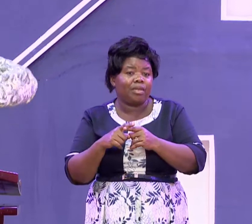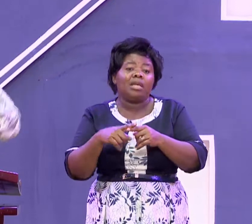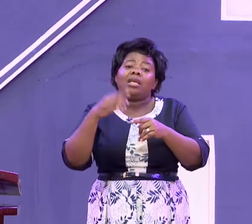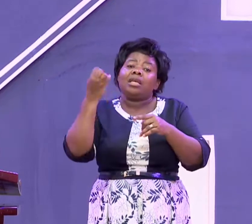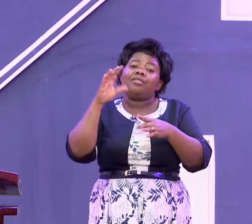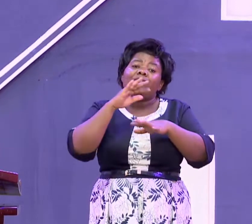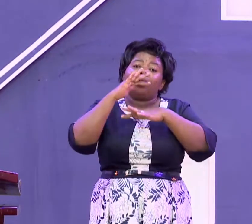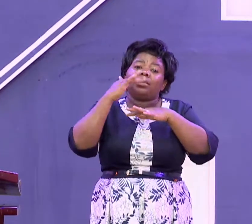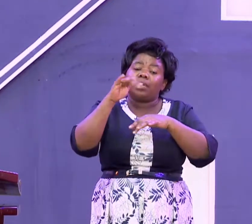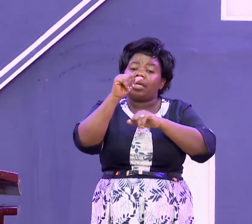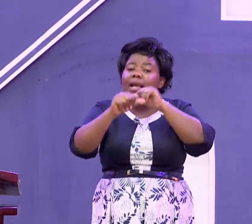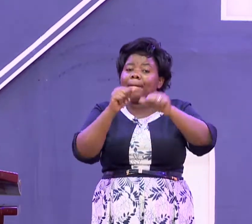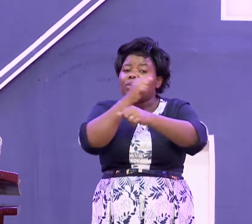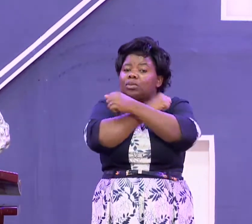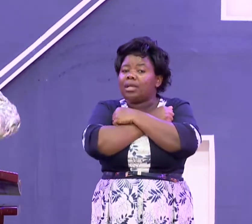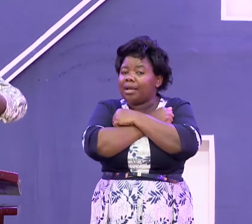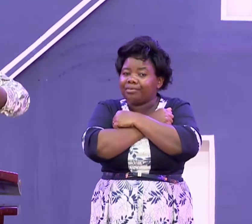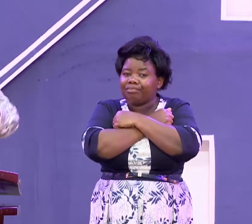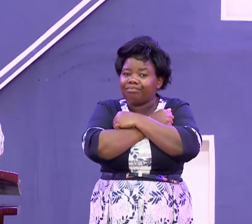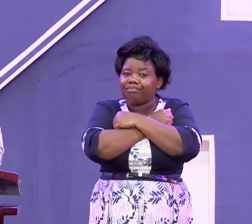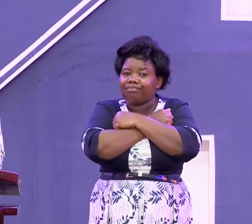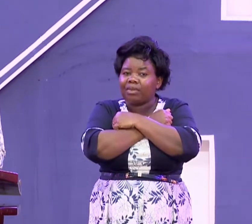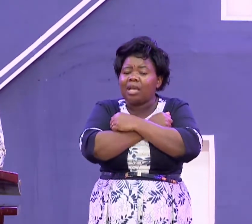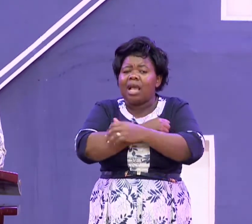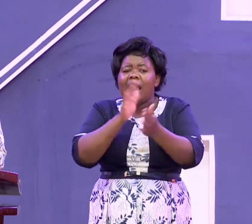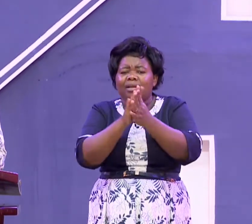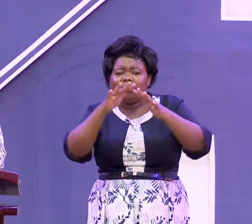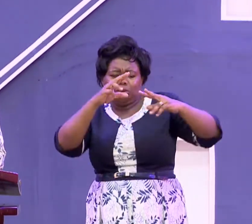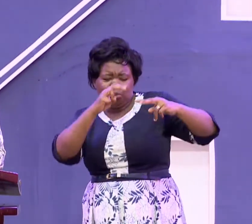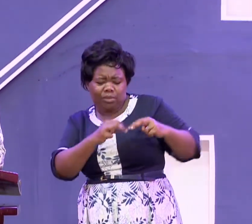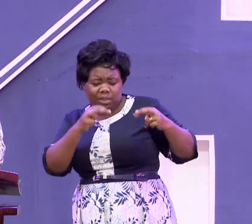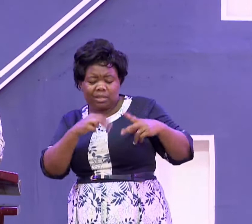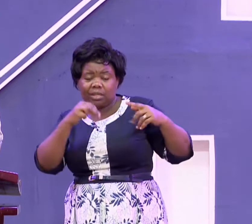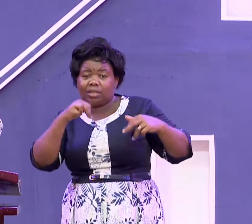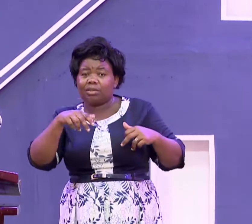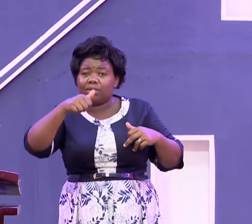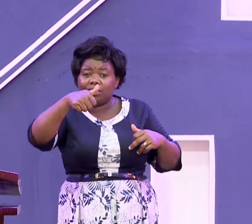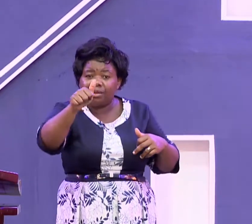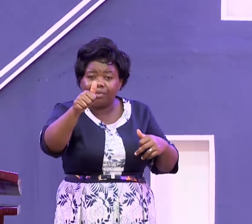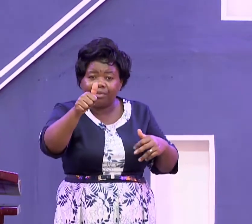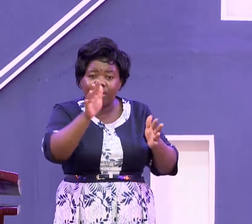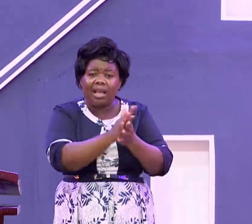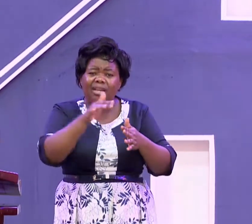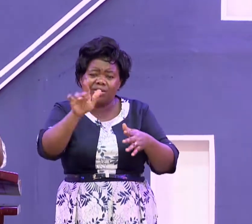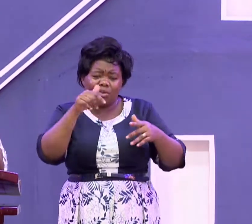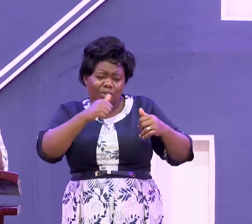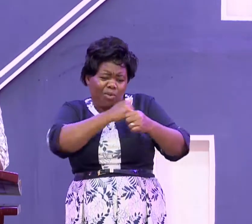about love. Bwe tuba twogera ku kwagala. And you examine yourself. Nga wekebedde gwe weka. And your love has